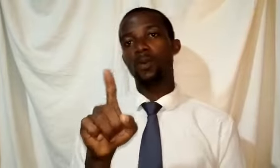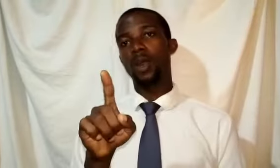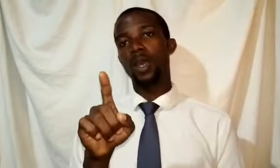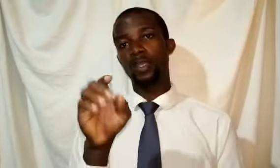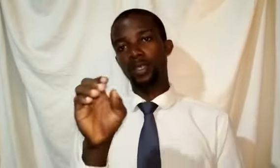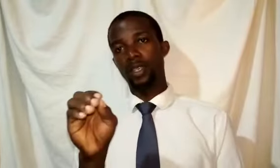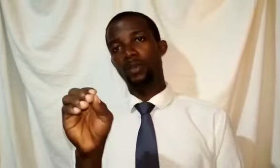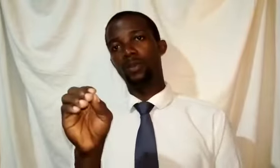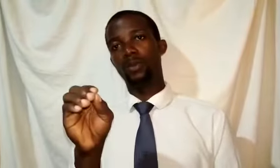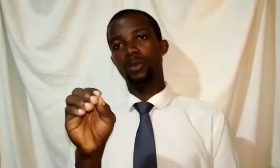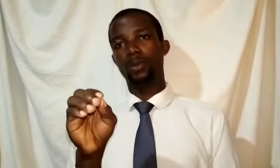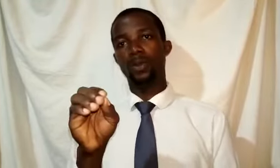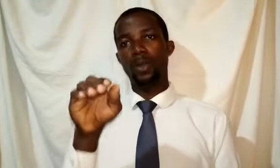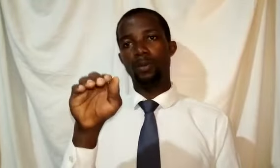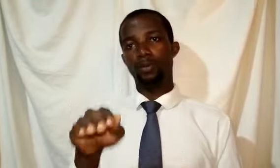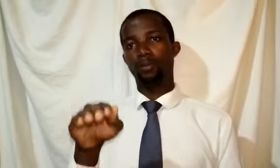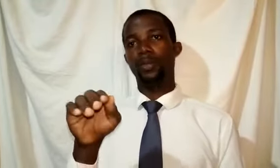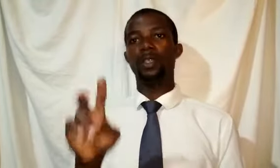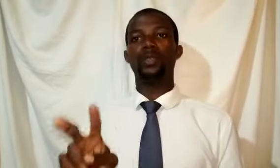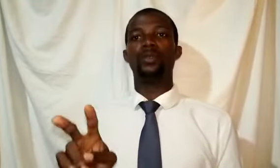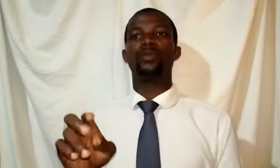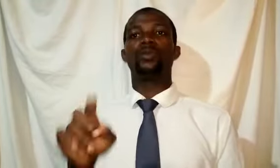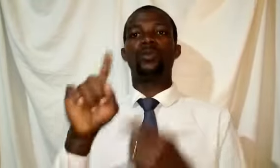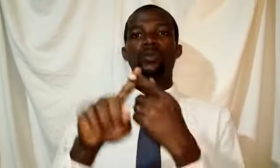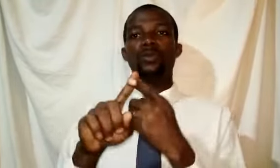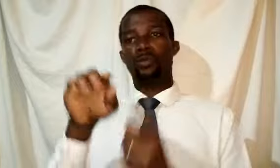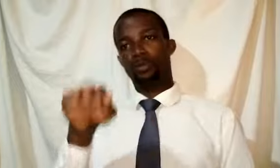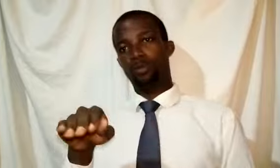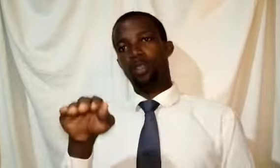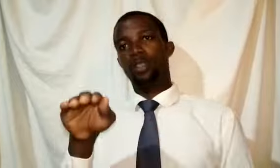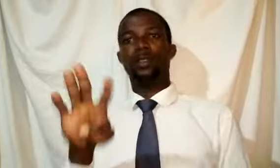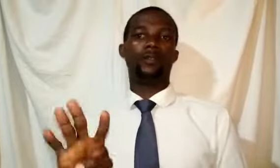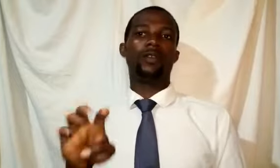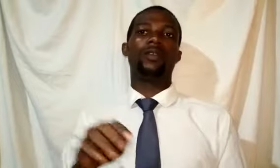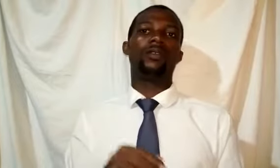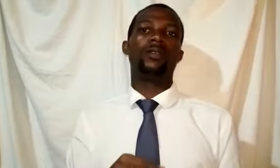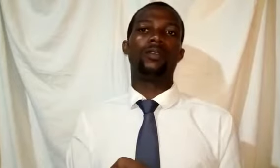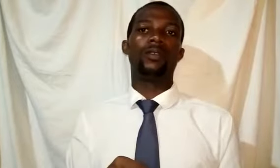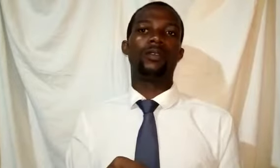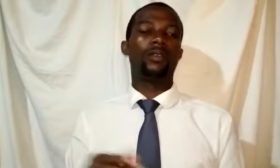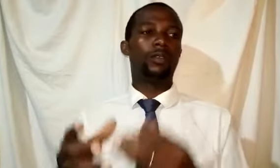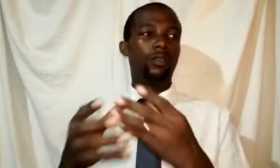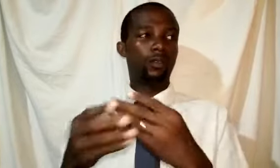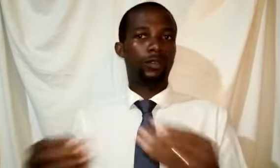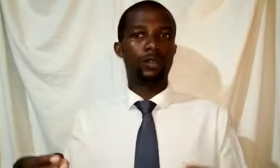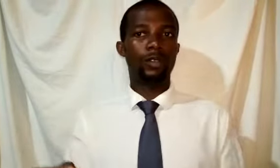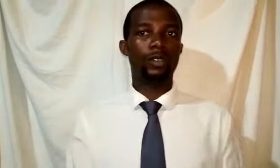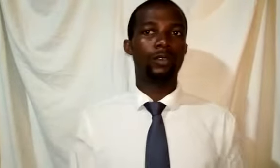10110 base 2 to base 4. Solution.